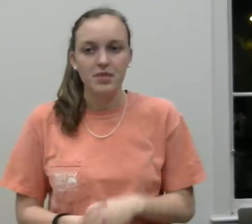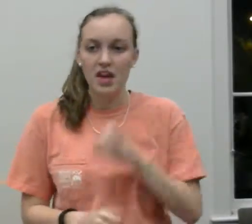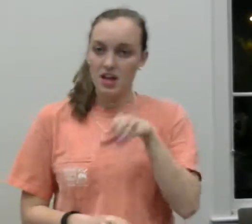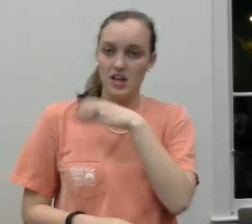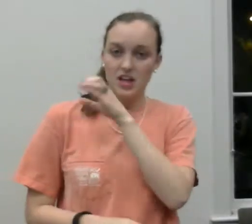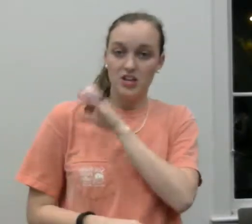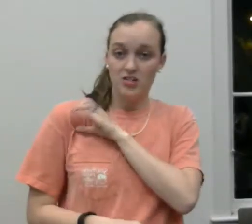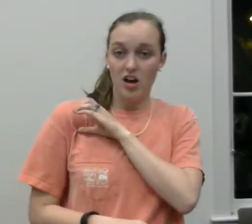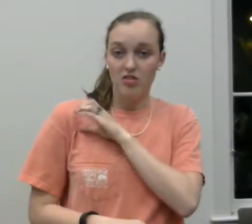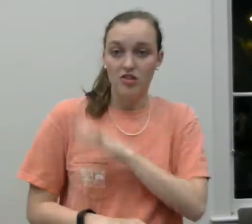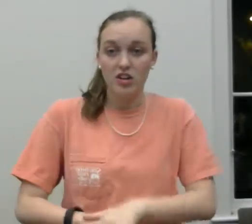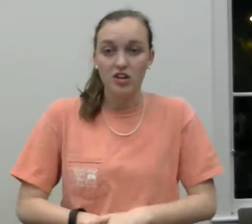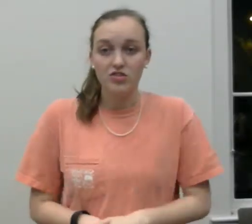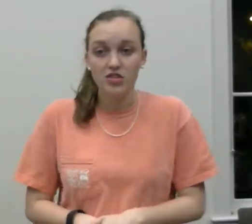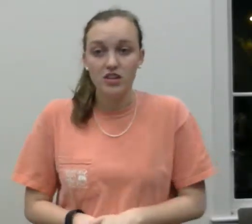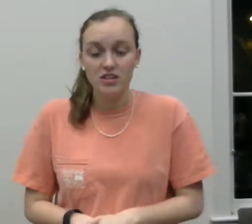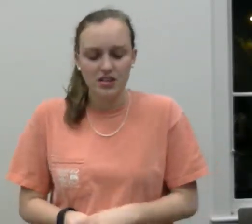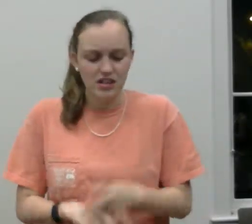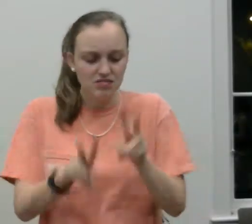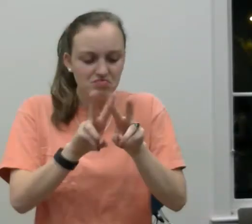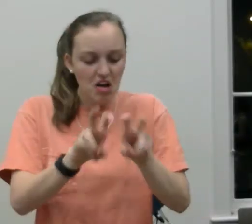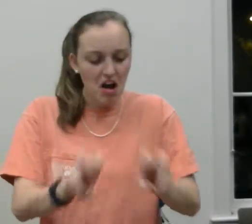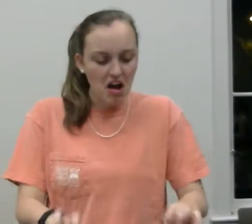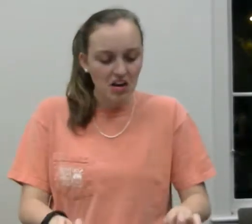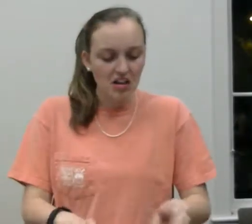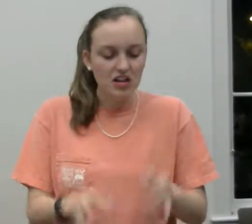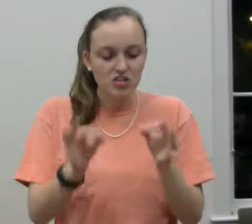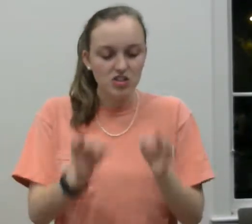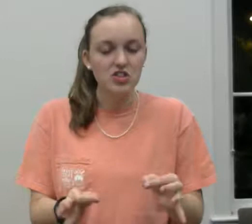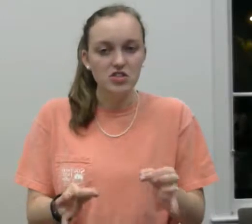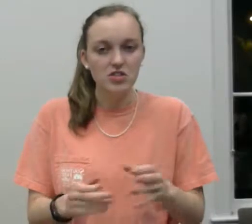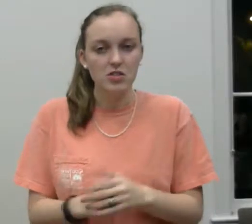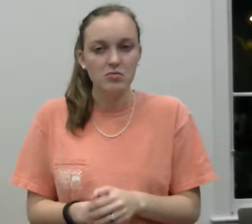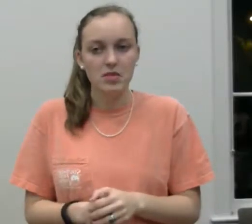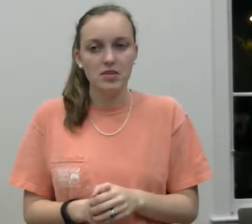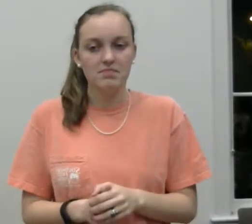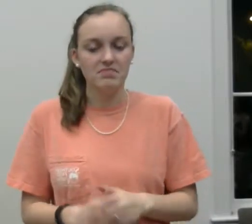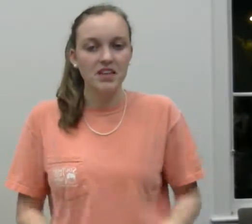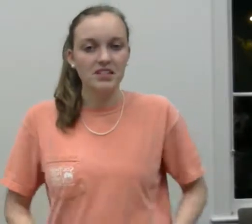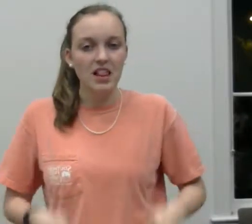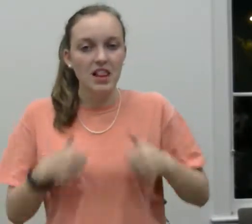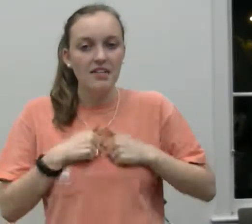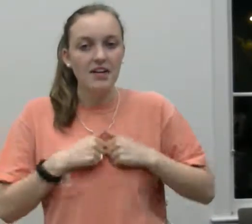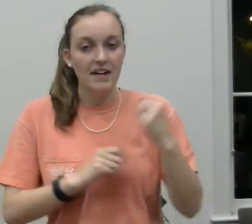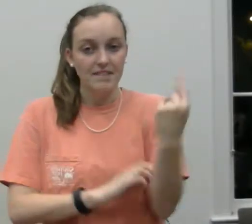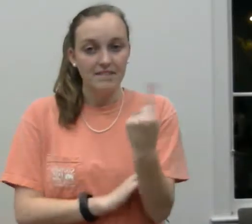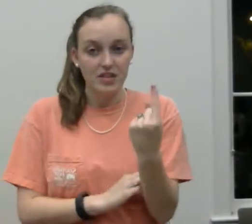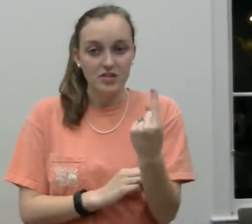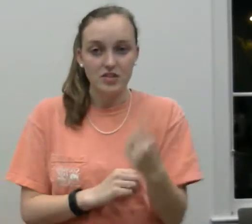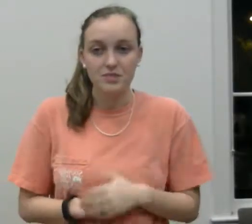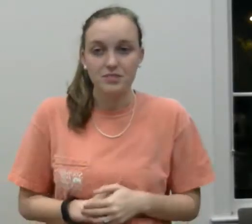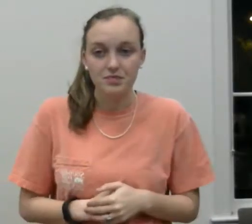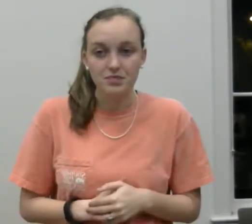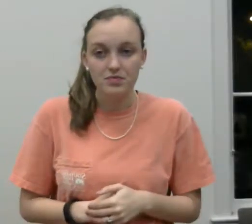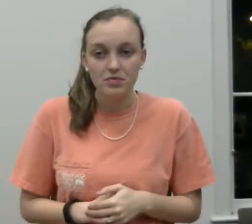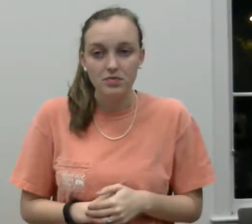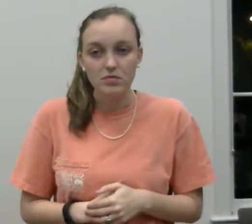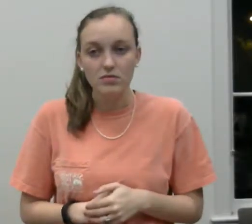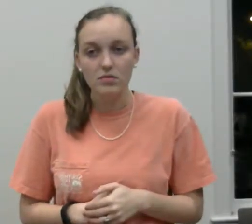characteristics that we'll be looking at in order to determine if something is alive. So the first one here is response to stimulus.